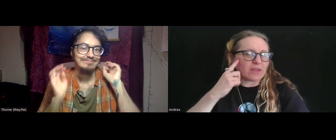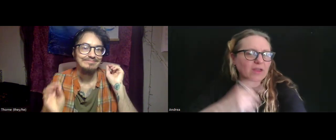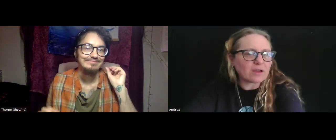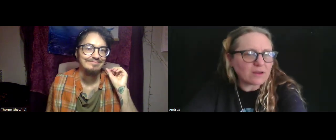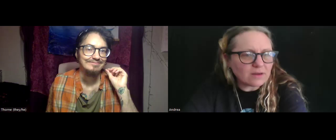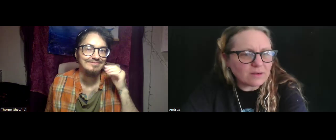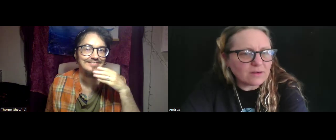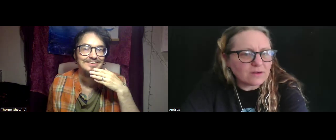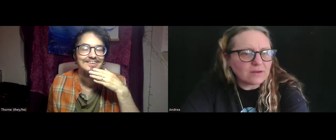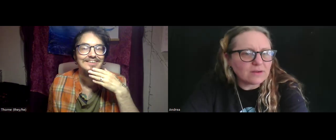think.